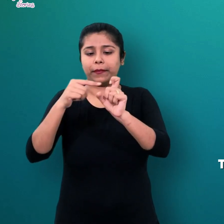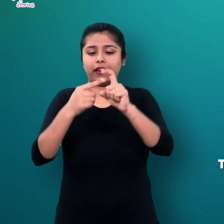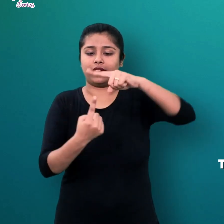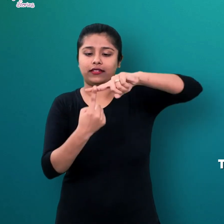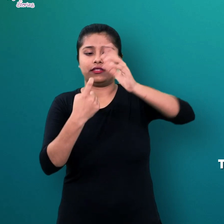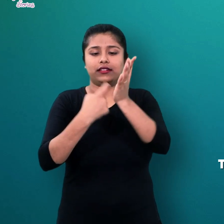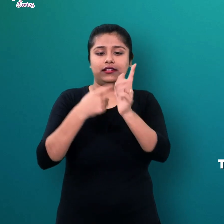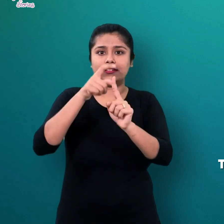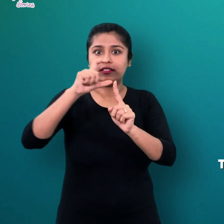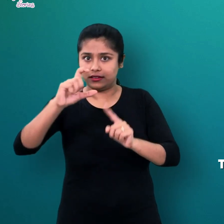passwords.